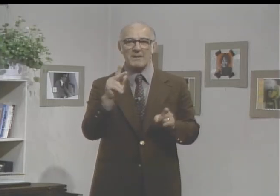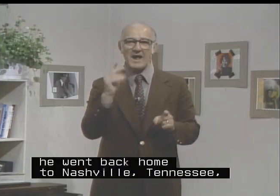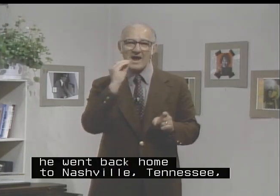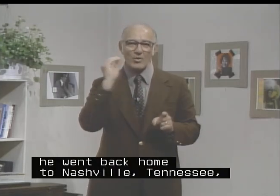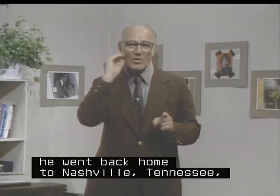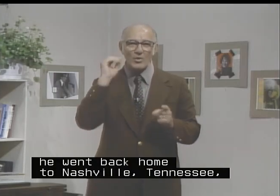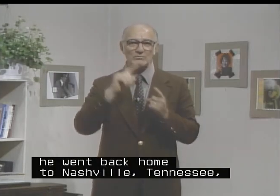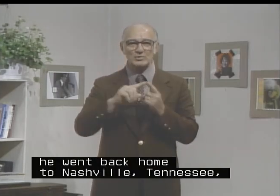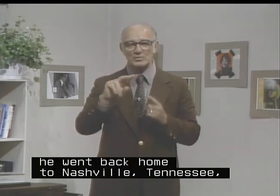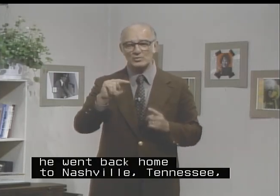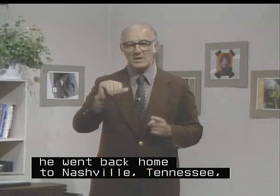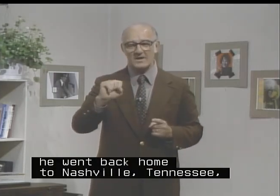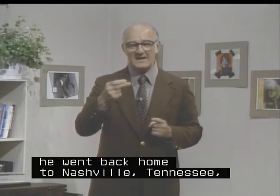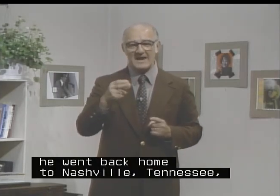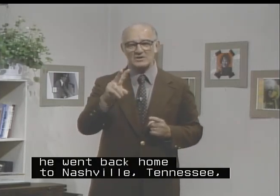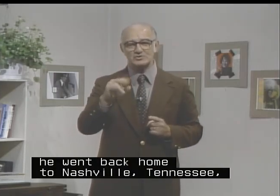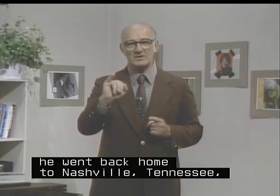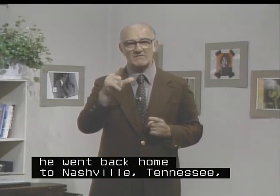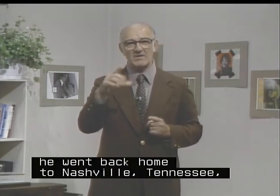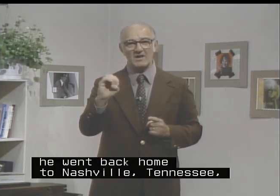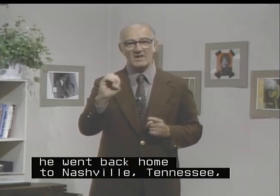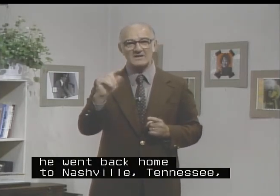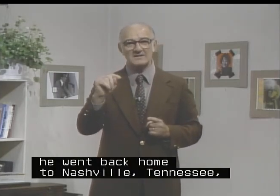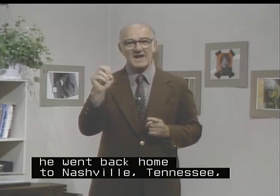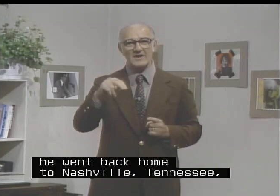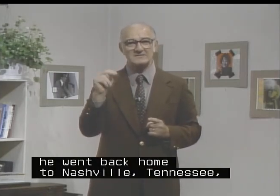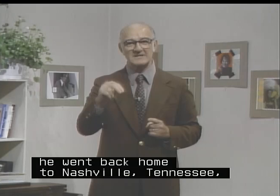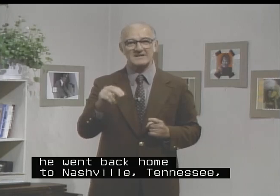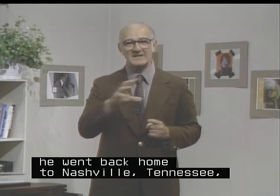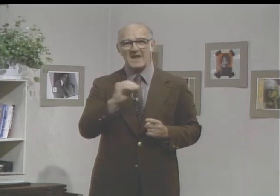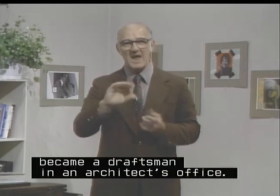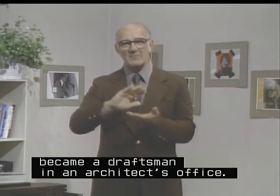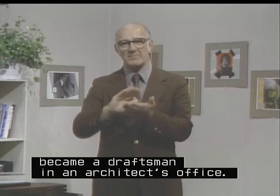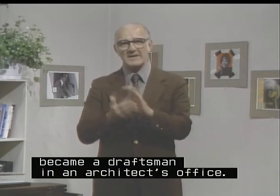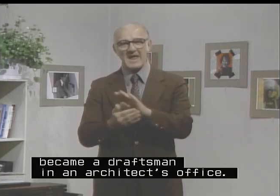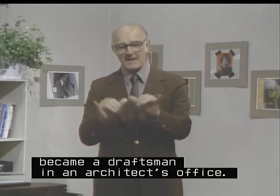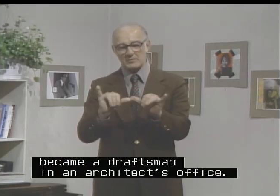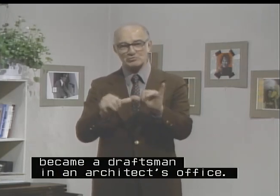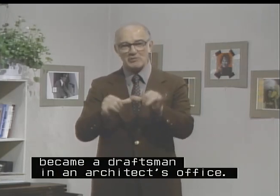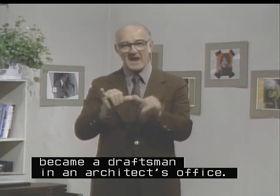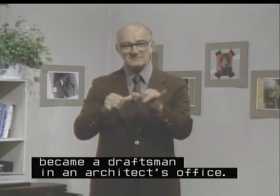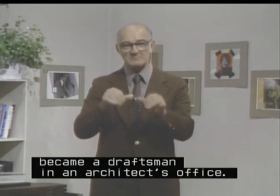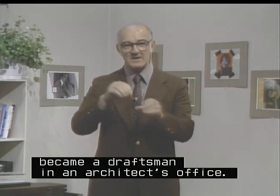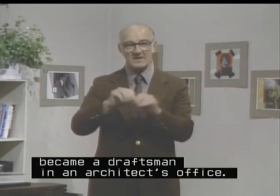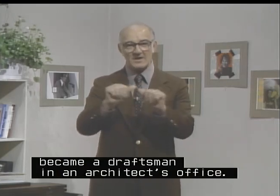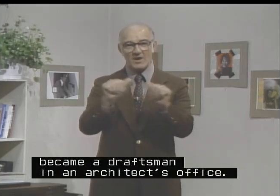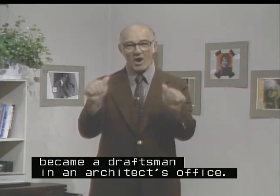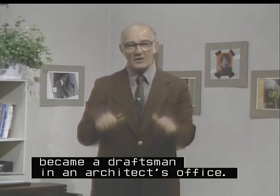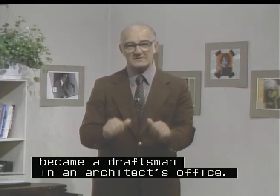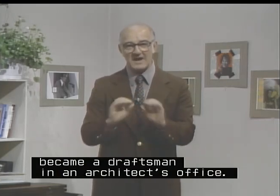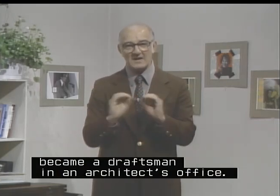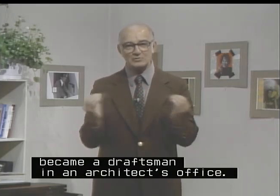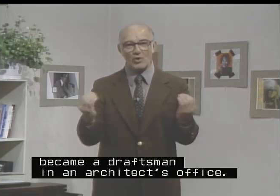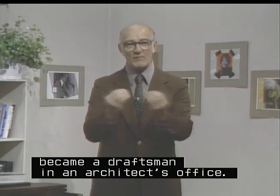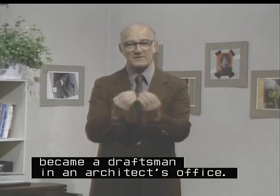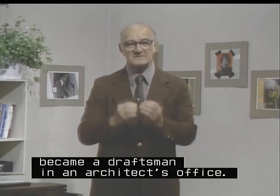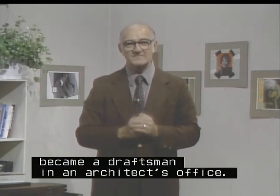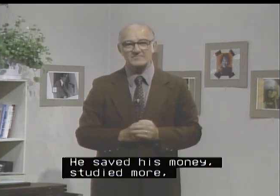back home to Nashville, Tennessee, became a draftsman in an architect's office.